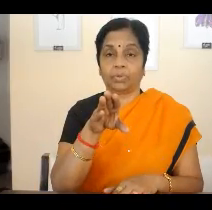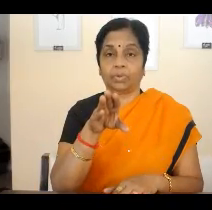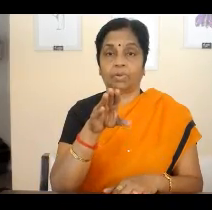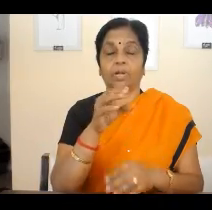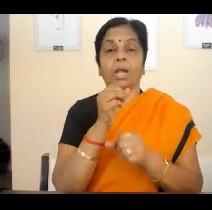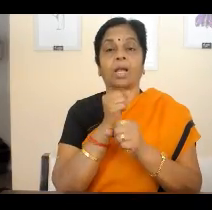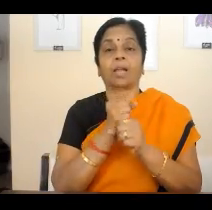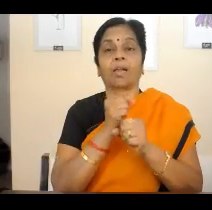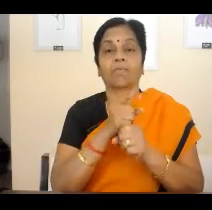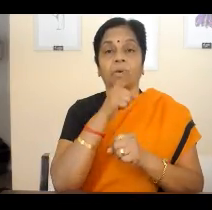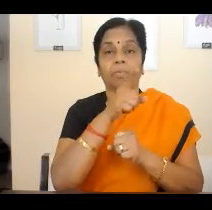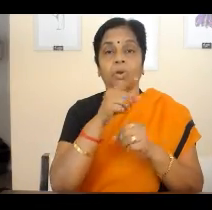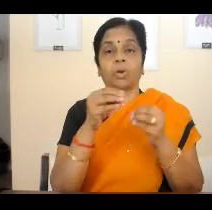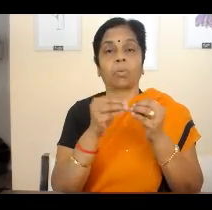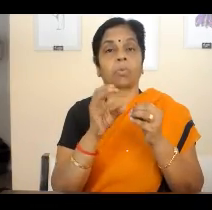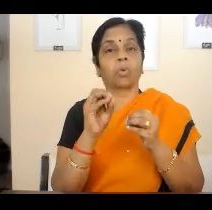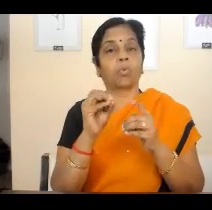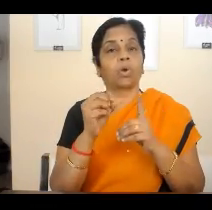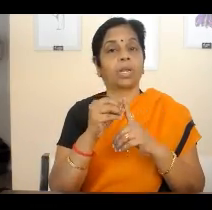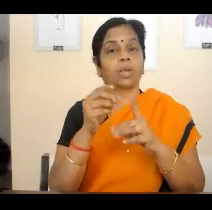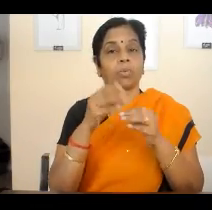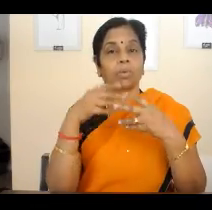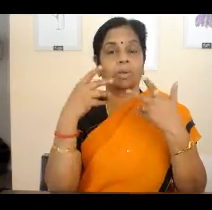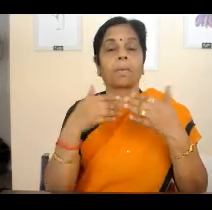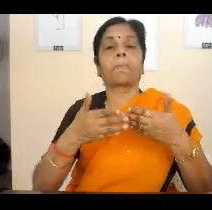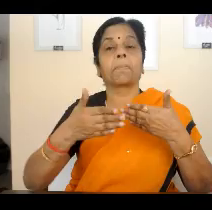government bodies and buildings.